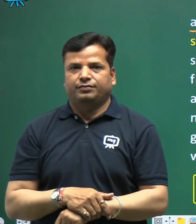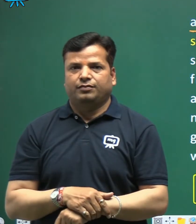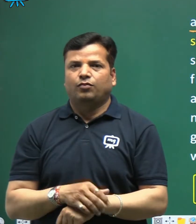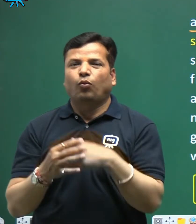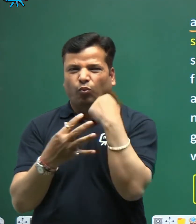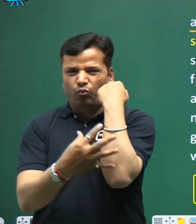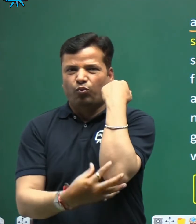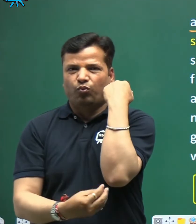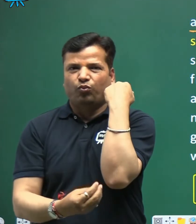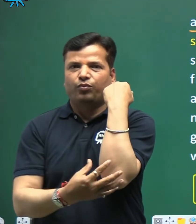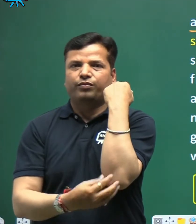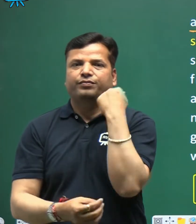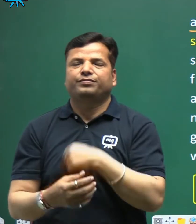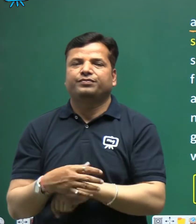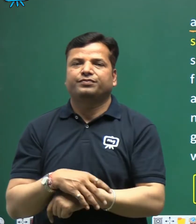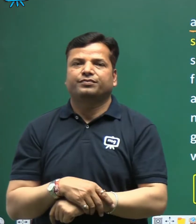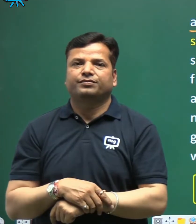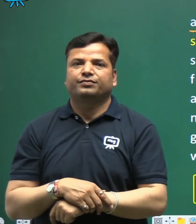poor